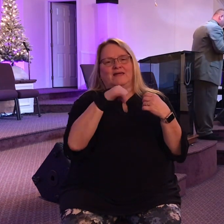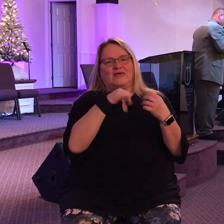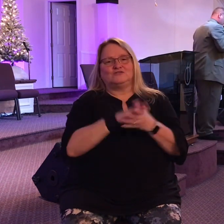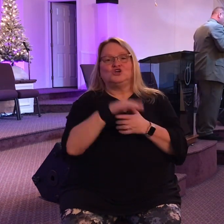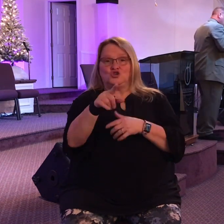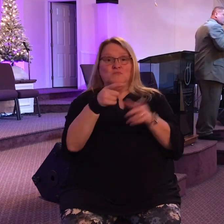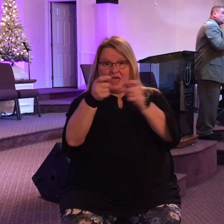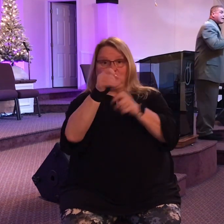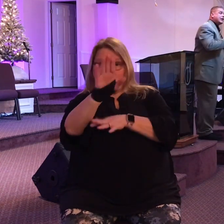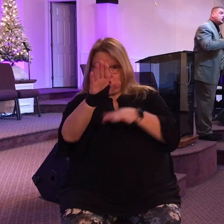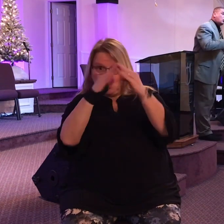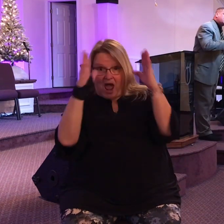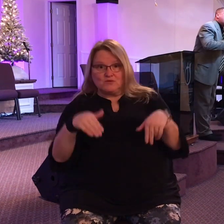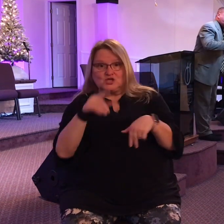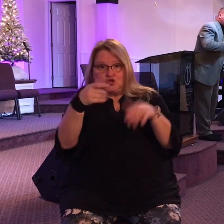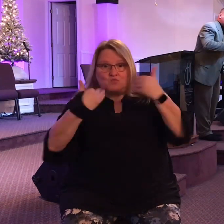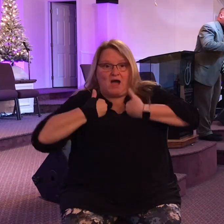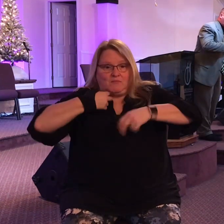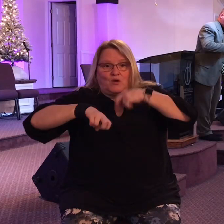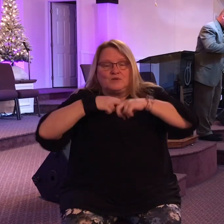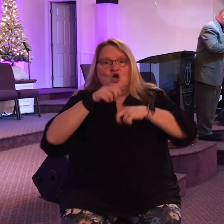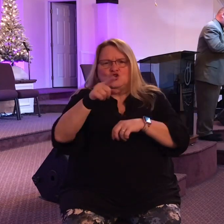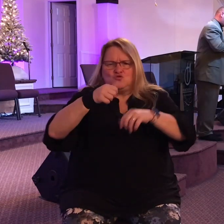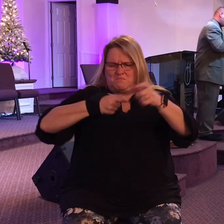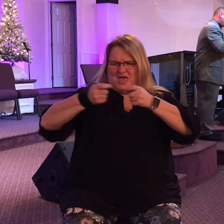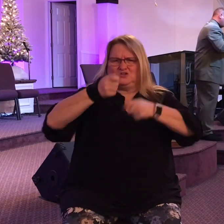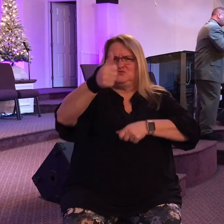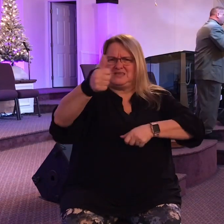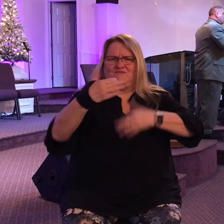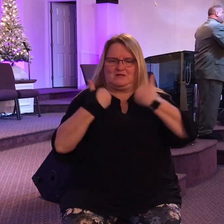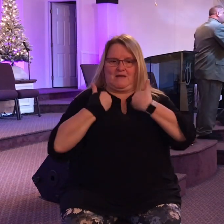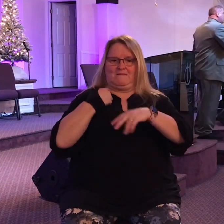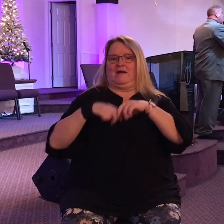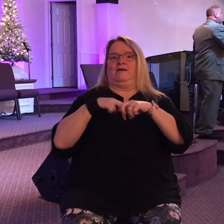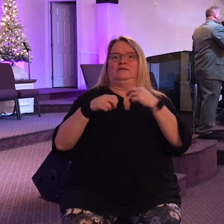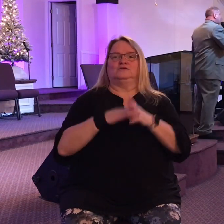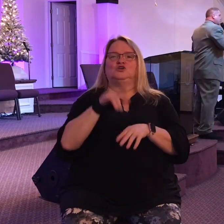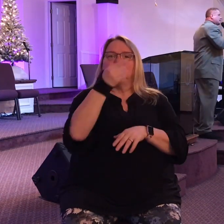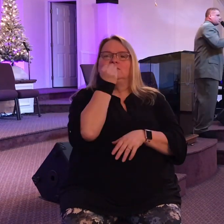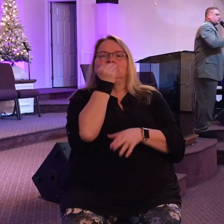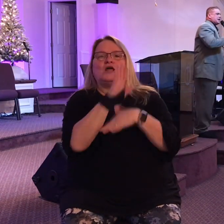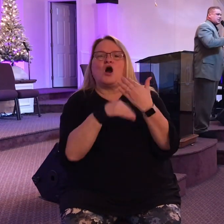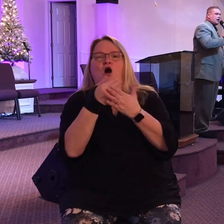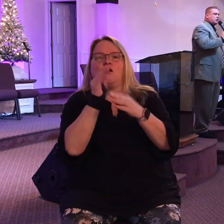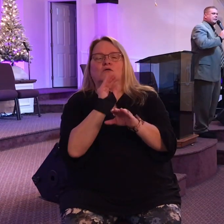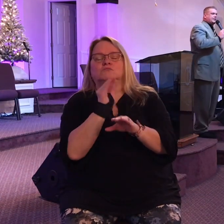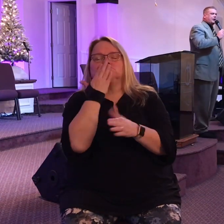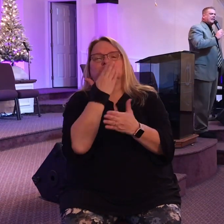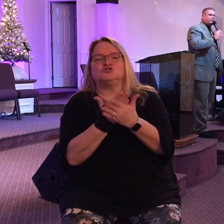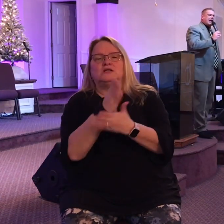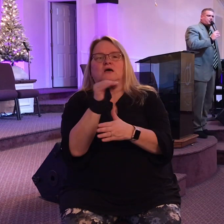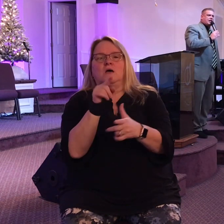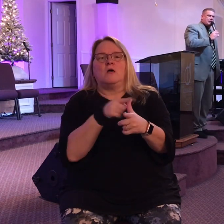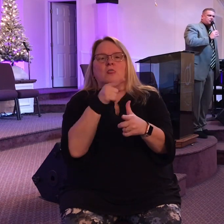got problems. You manage yourself and you got problems. You eat good all day. Let some stress come. You'll be out